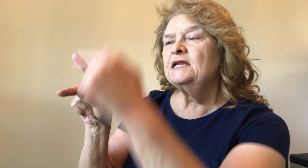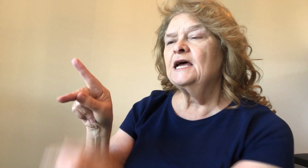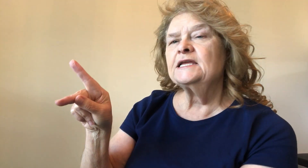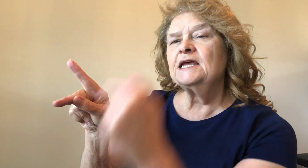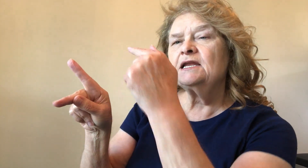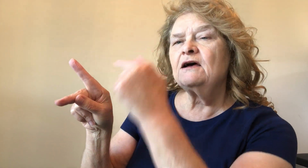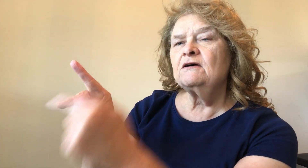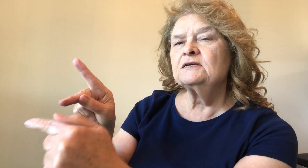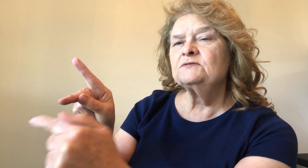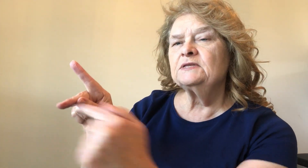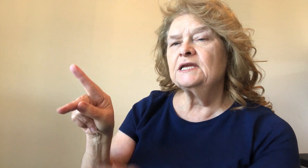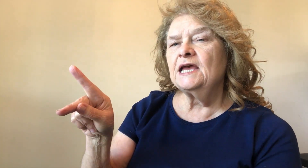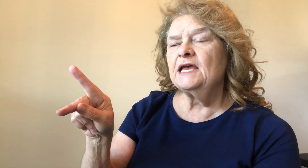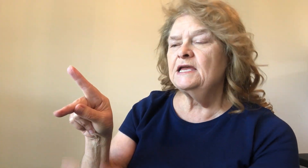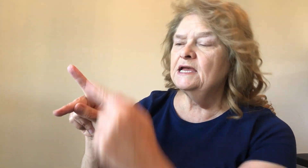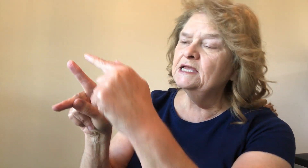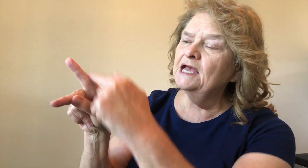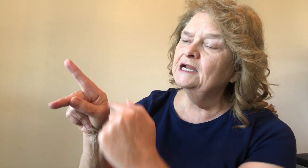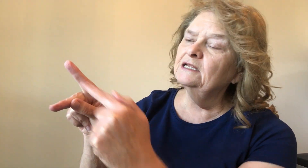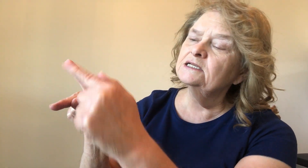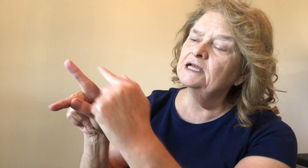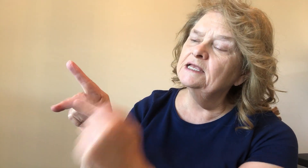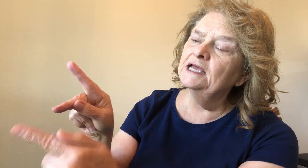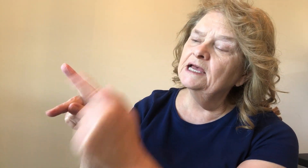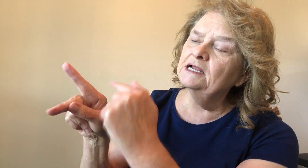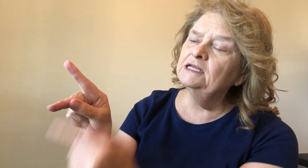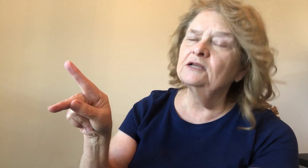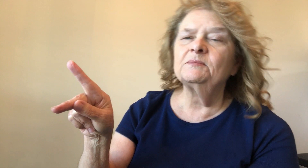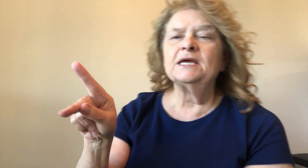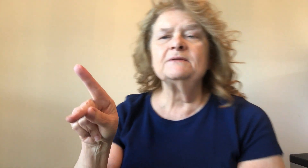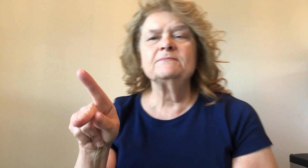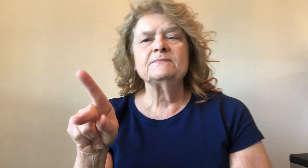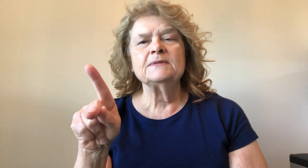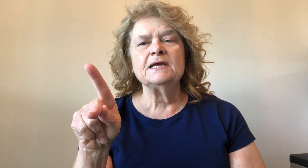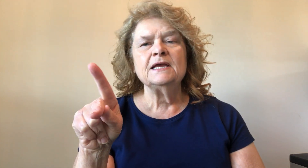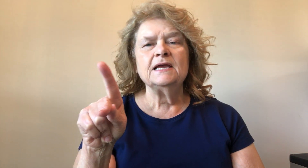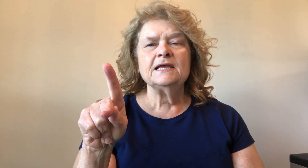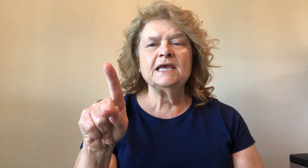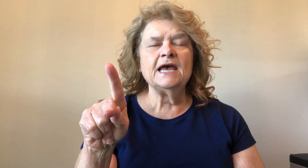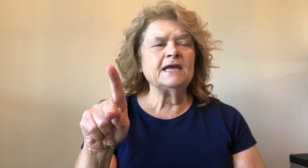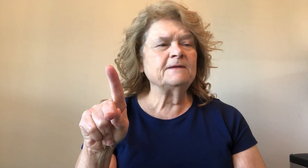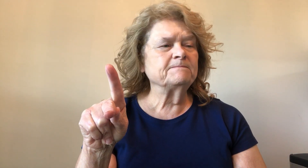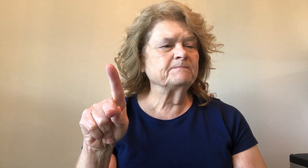like Kellogg's with a K. It kind of looks like that a little bit. K.